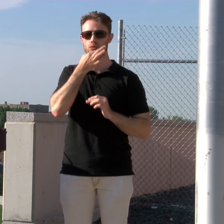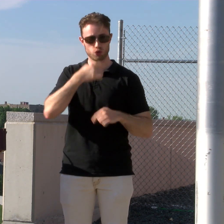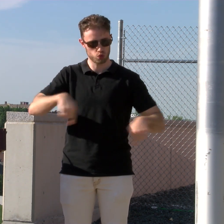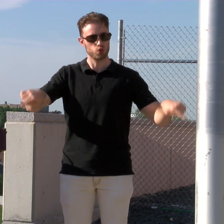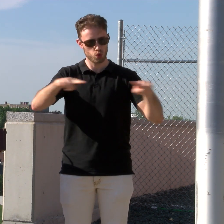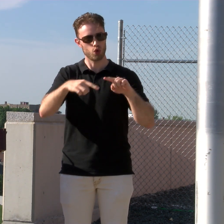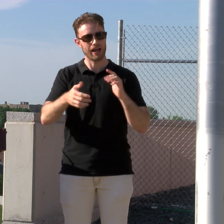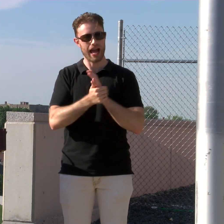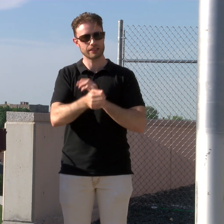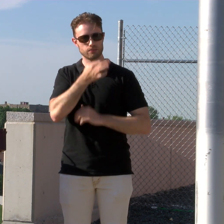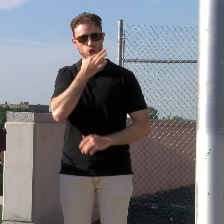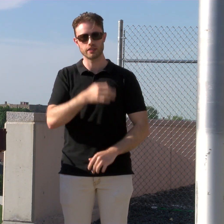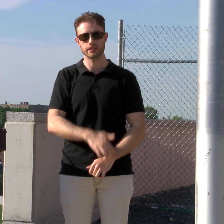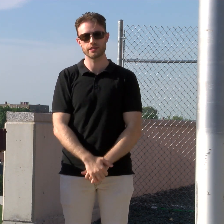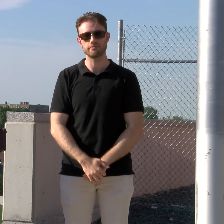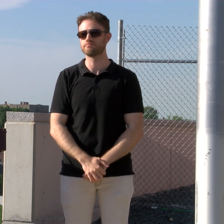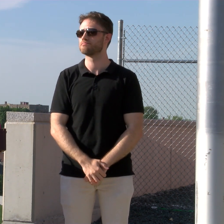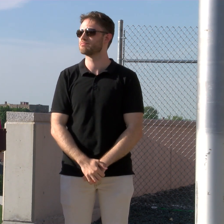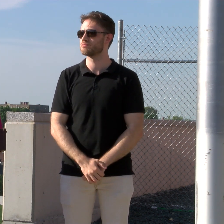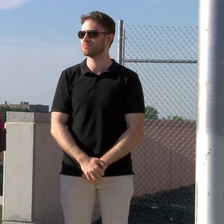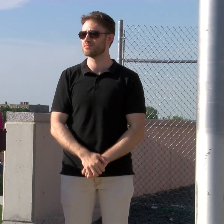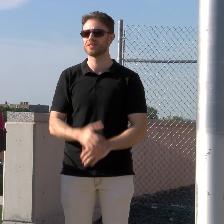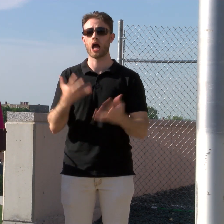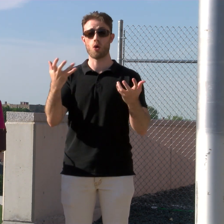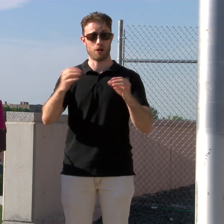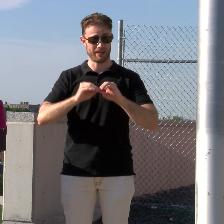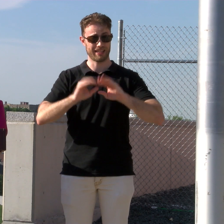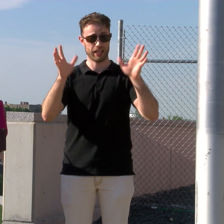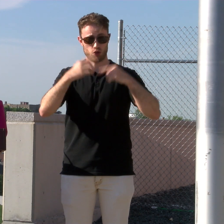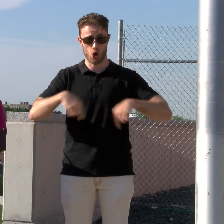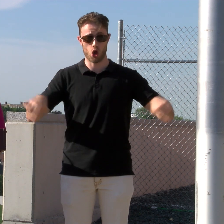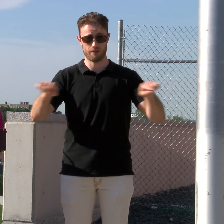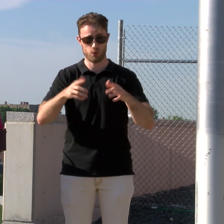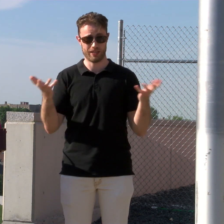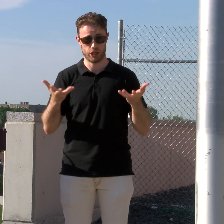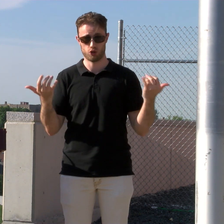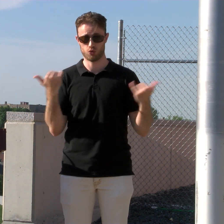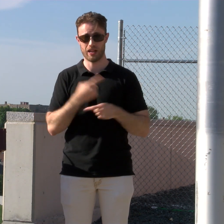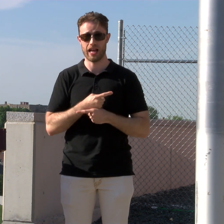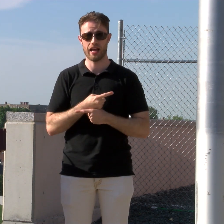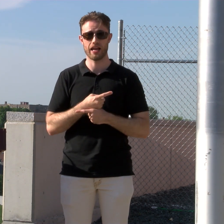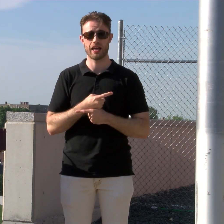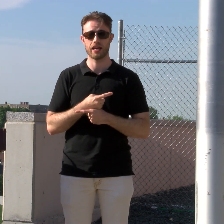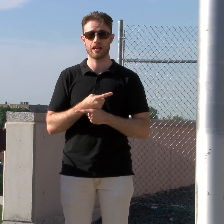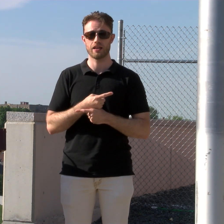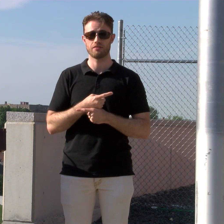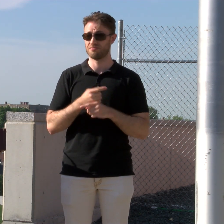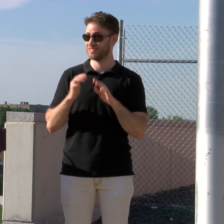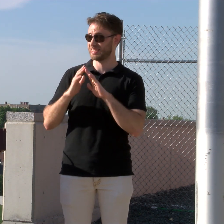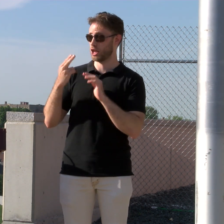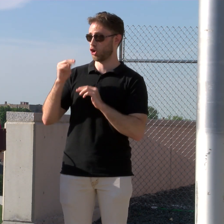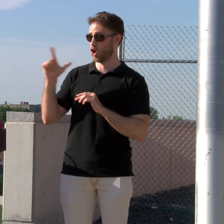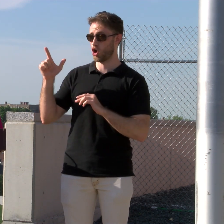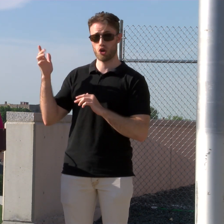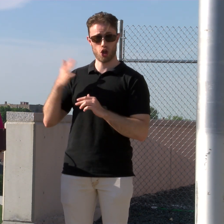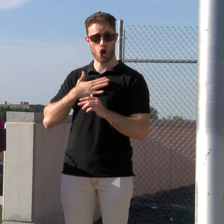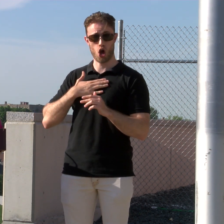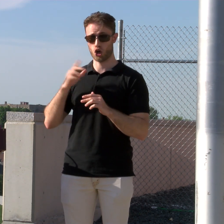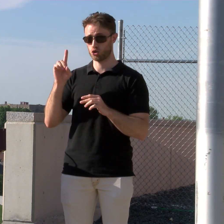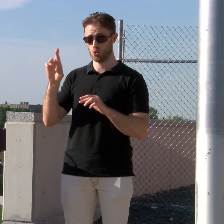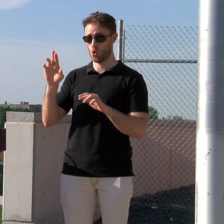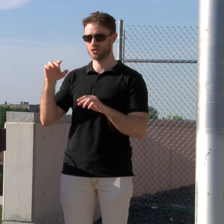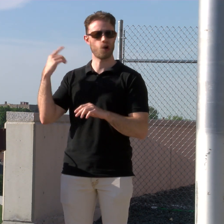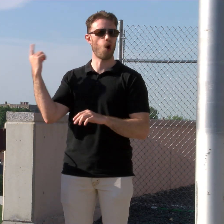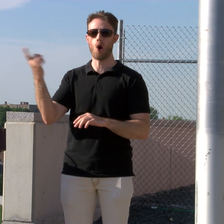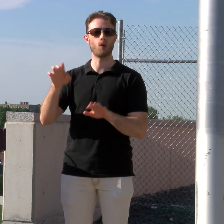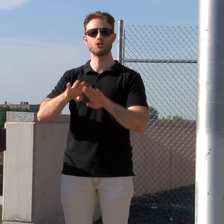are. I want to make it clear to all of you here today that City Hall's door is always